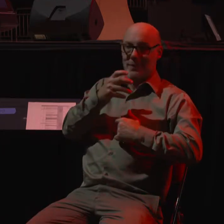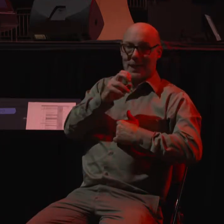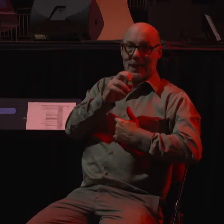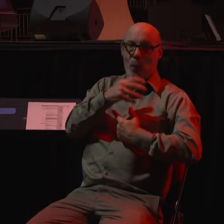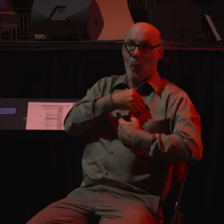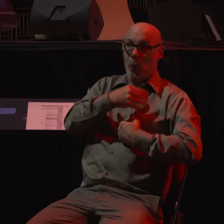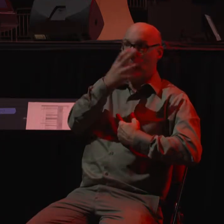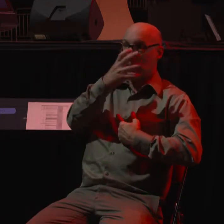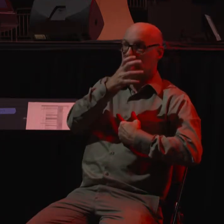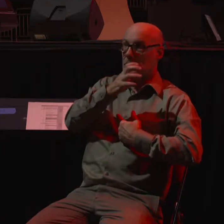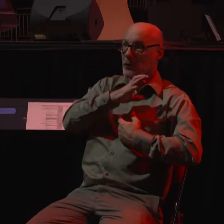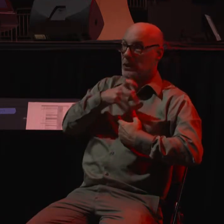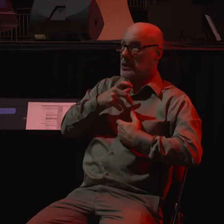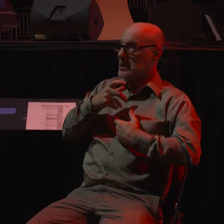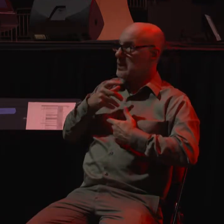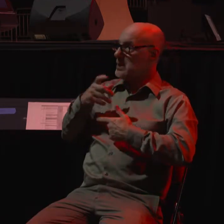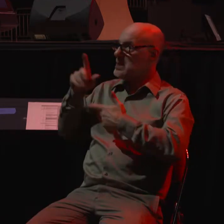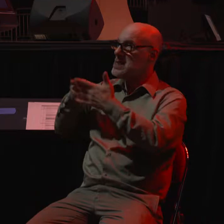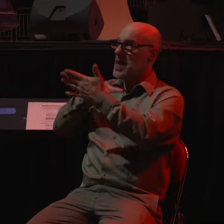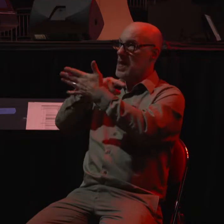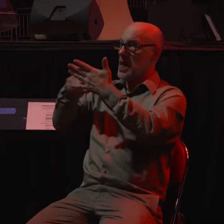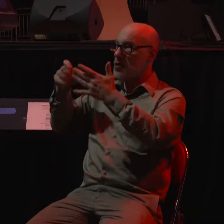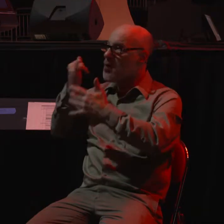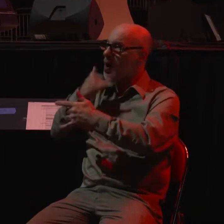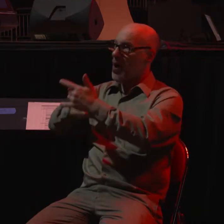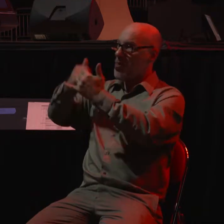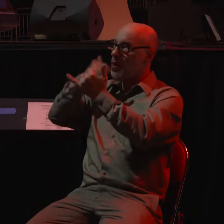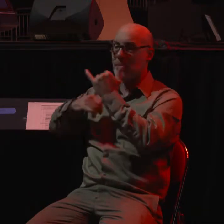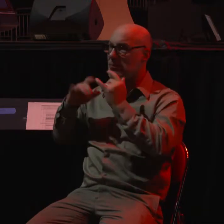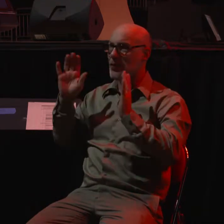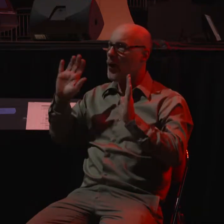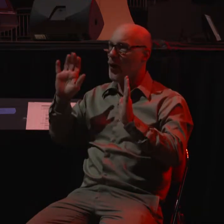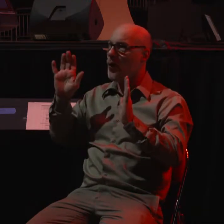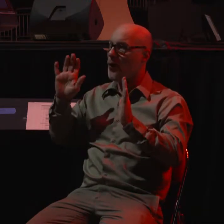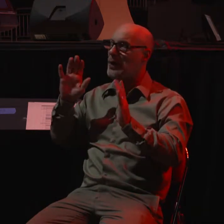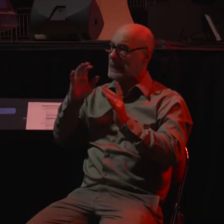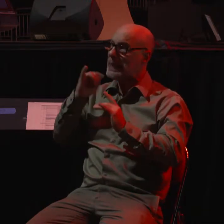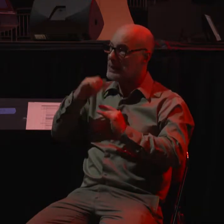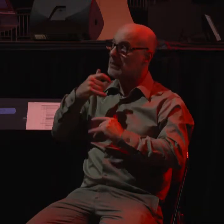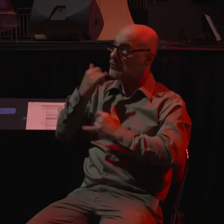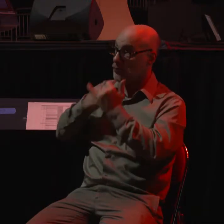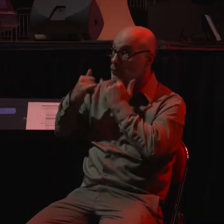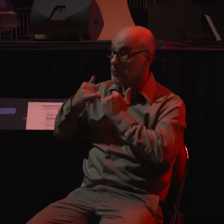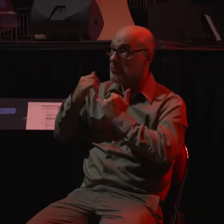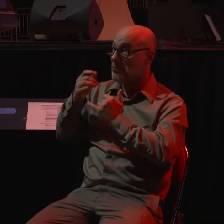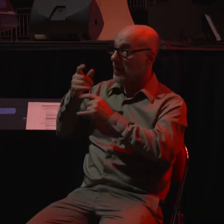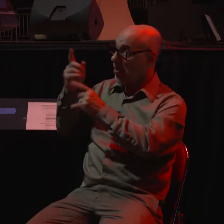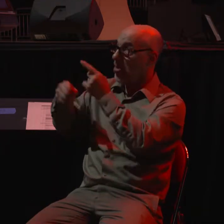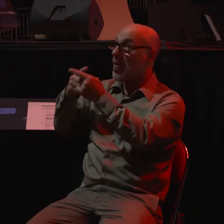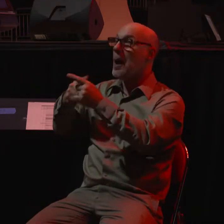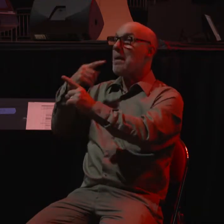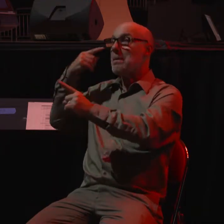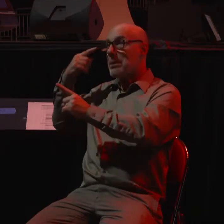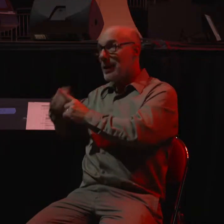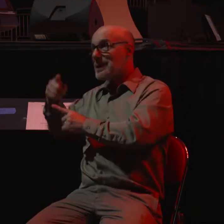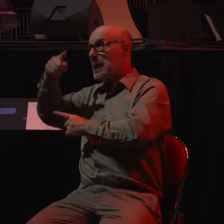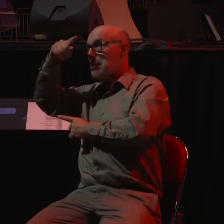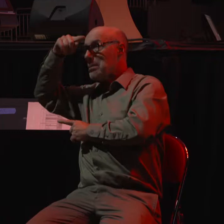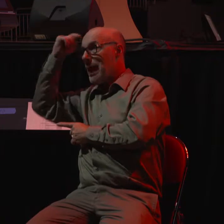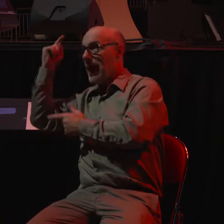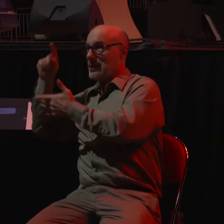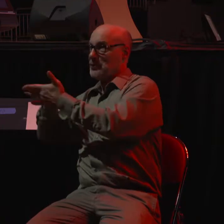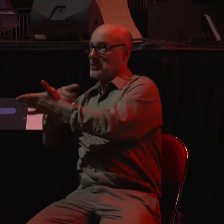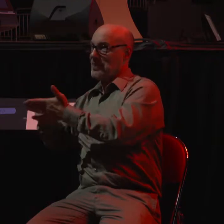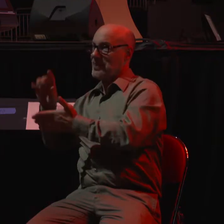from whites regarding his methodology. He was also receiving opposition from blacks regarding